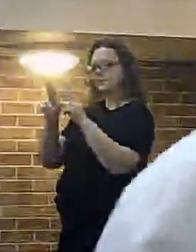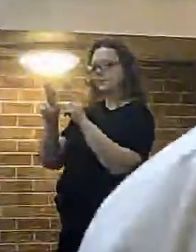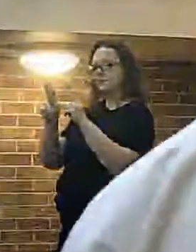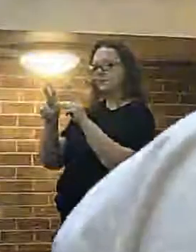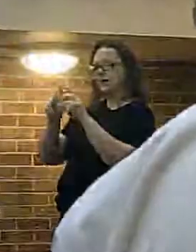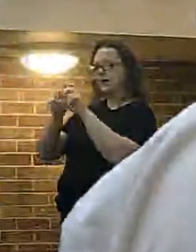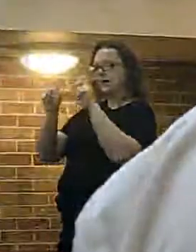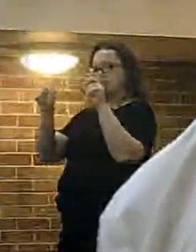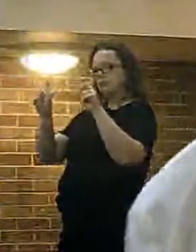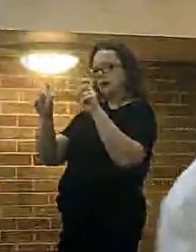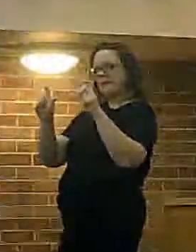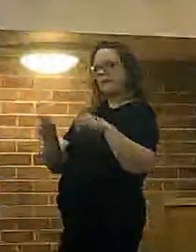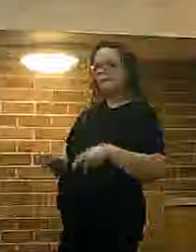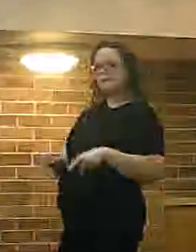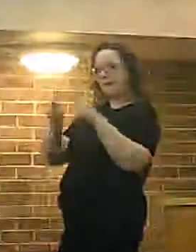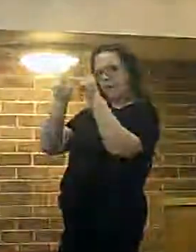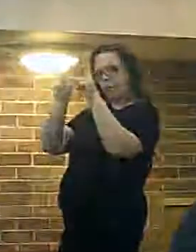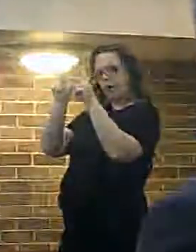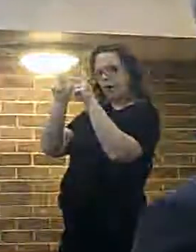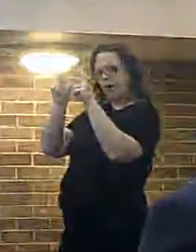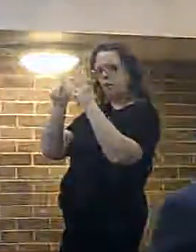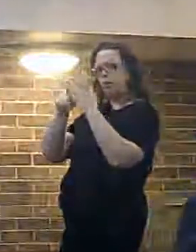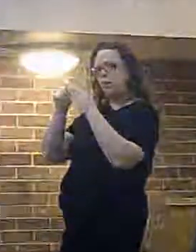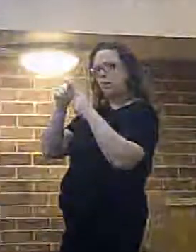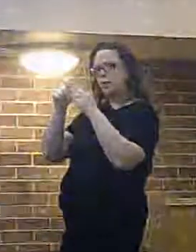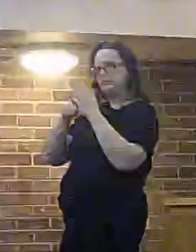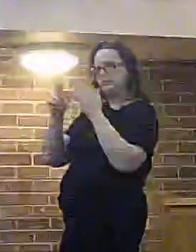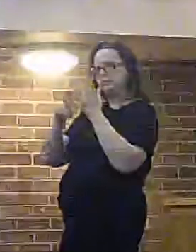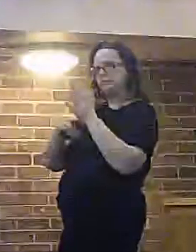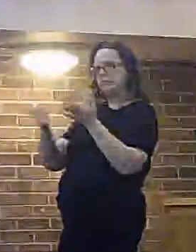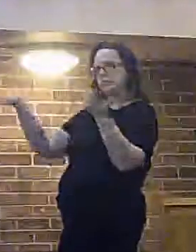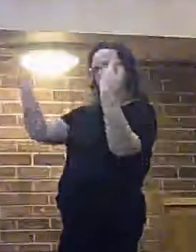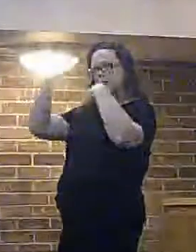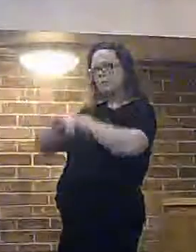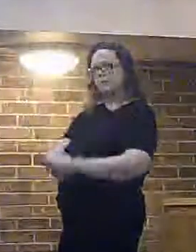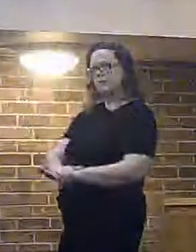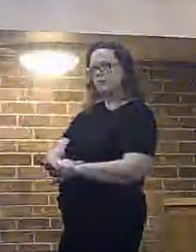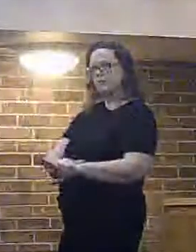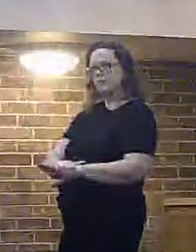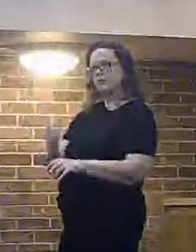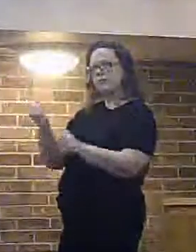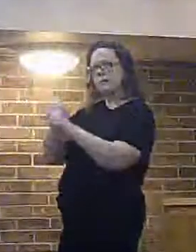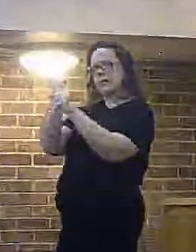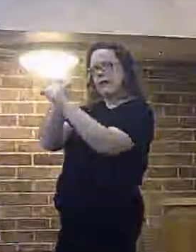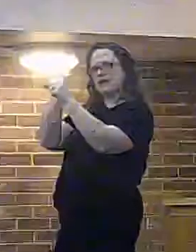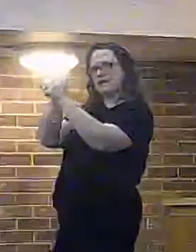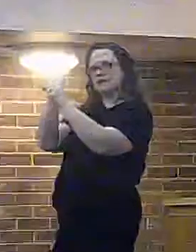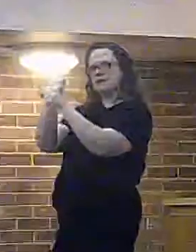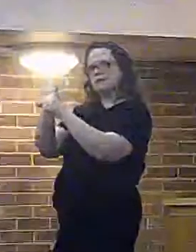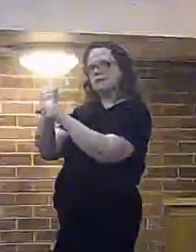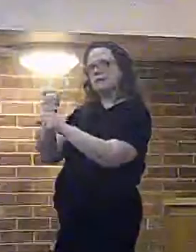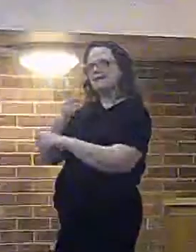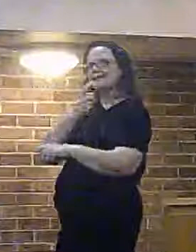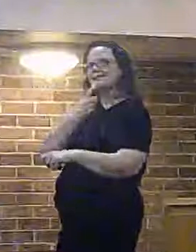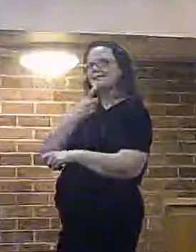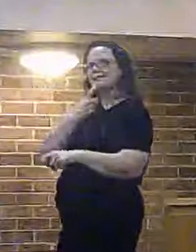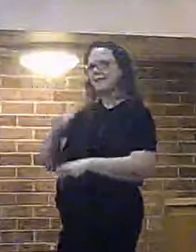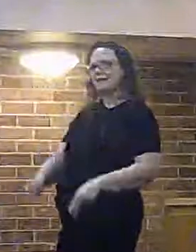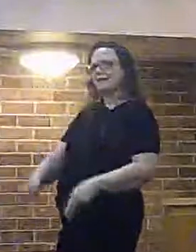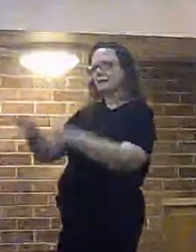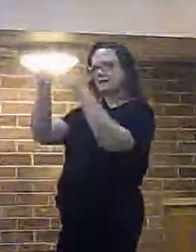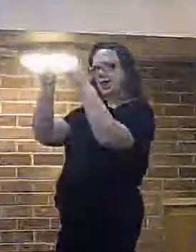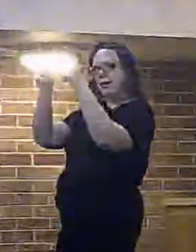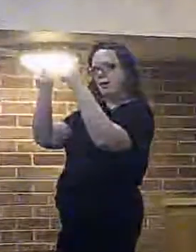tower on Upton was condemned. It was demolished and it was replaced by the steel tower. That is what that relates